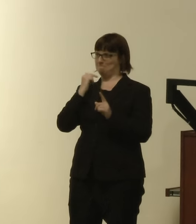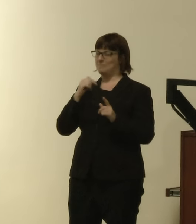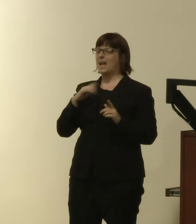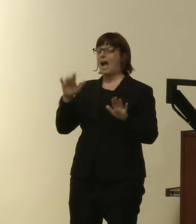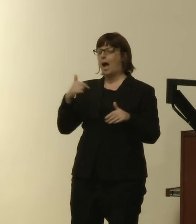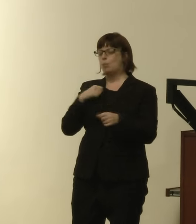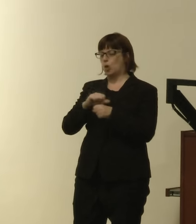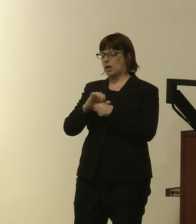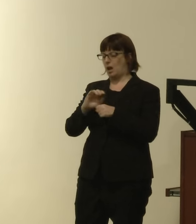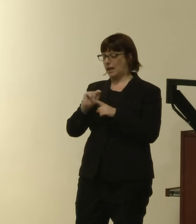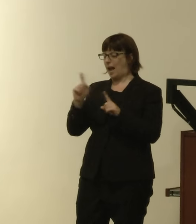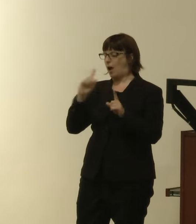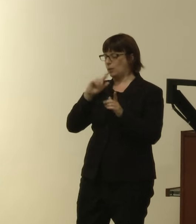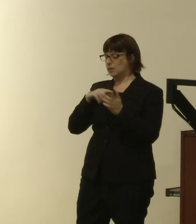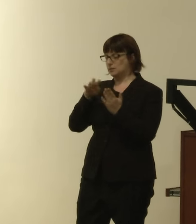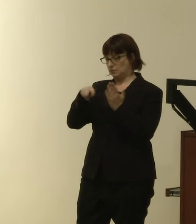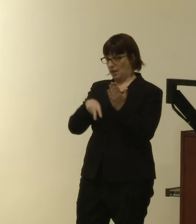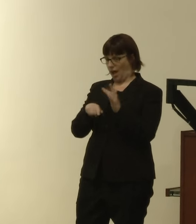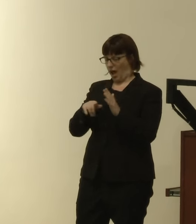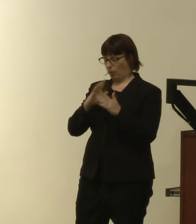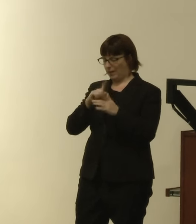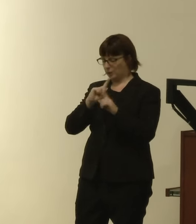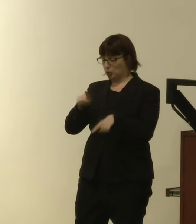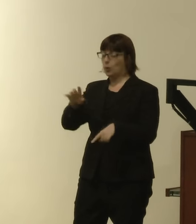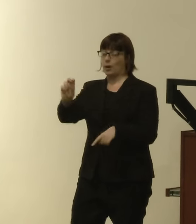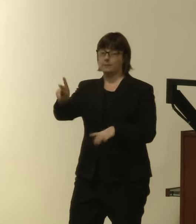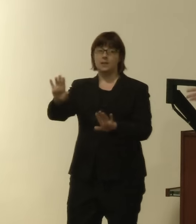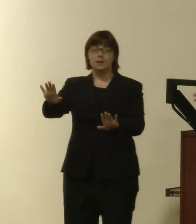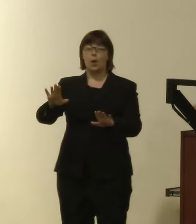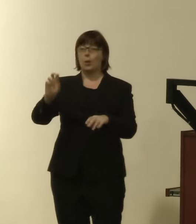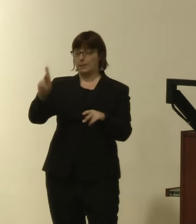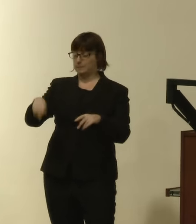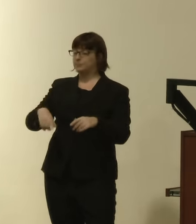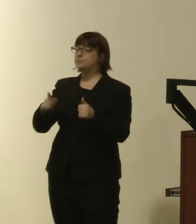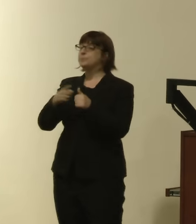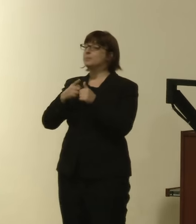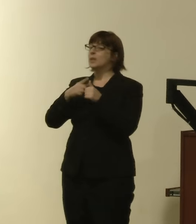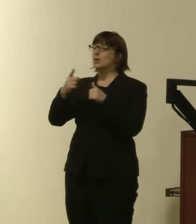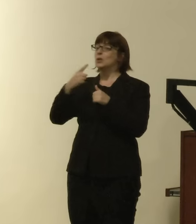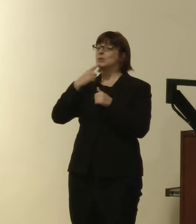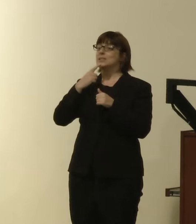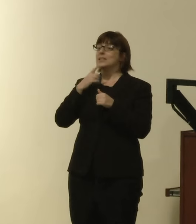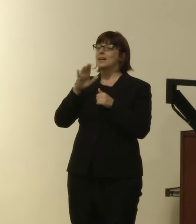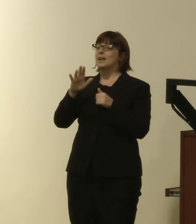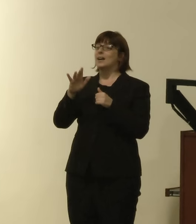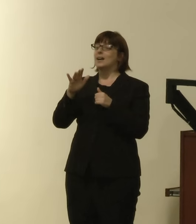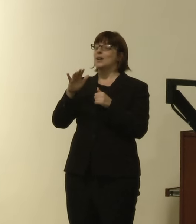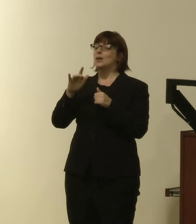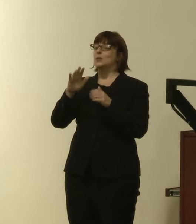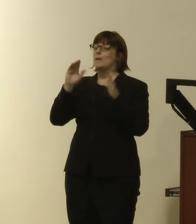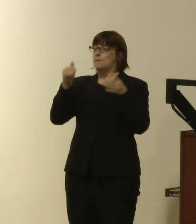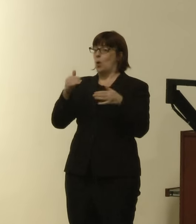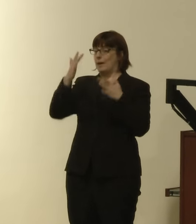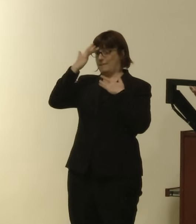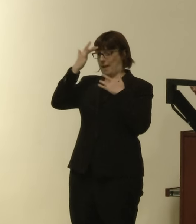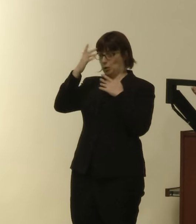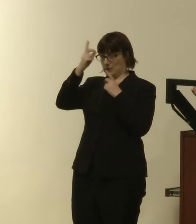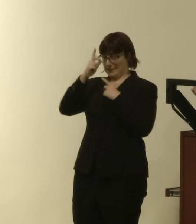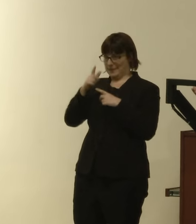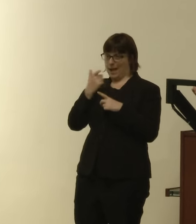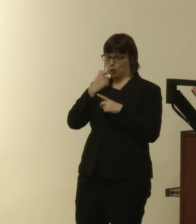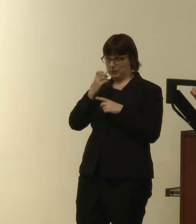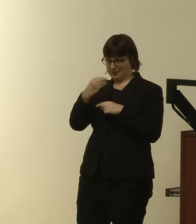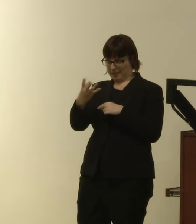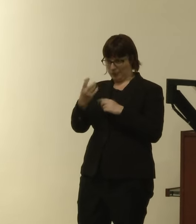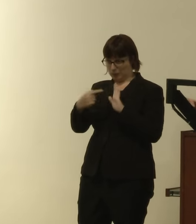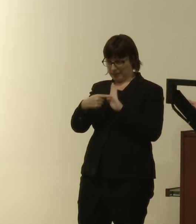I'm working on it. Okay, first of all, when you say, are we focusing too much on infectious diseases, I just gave you an